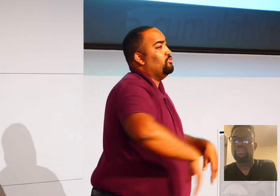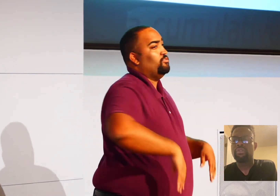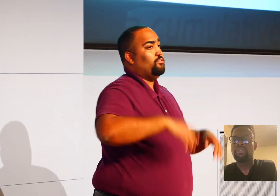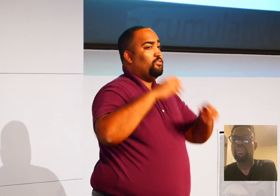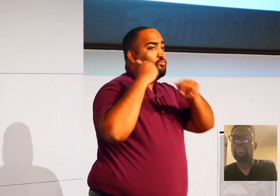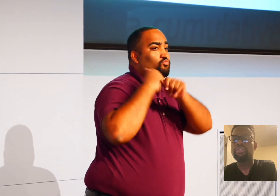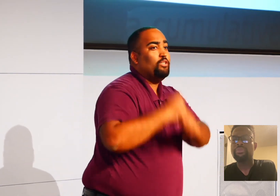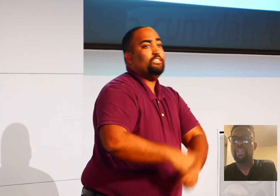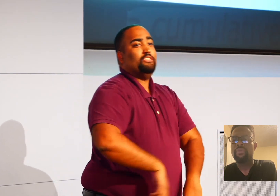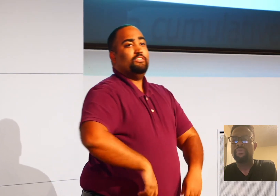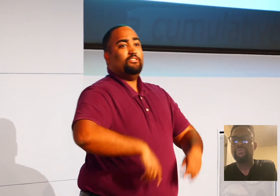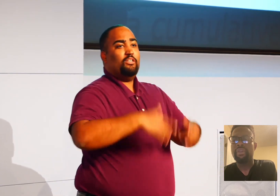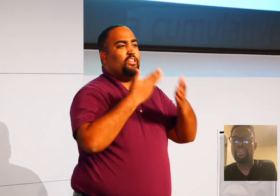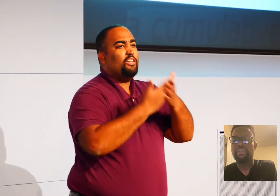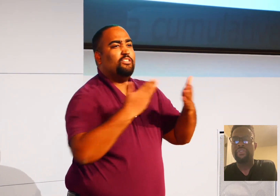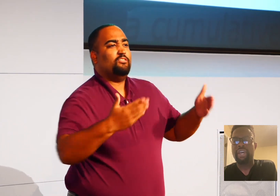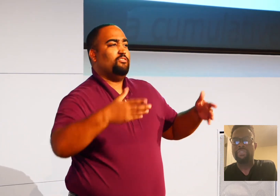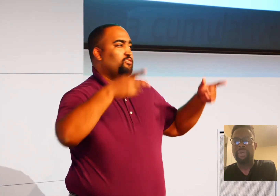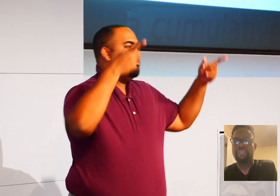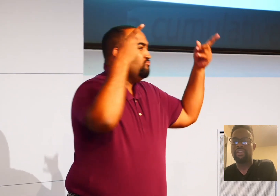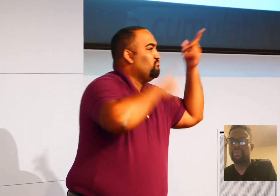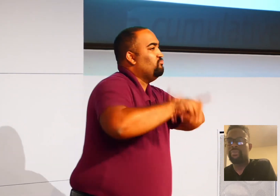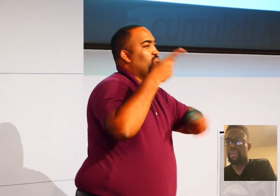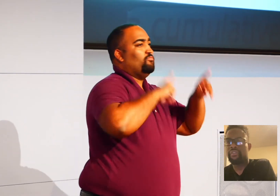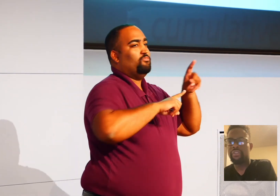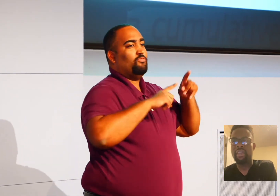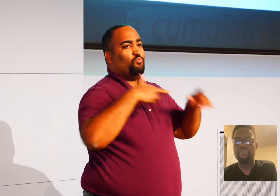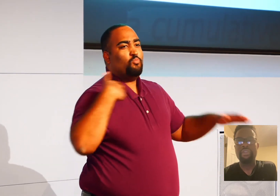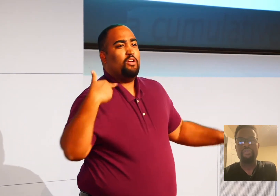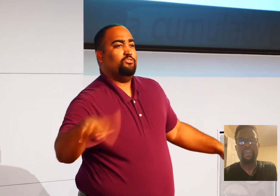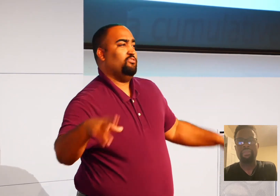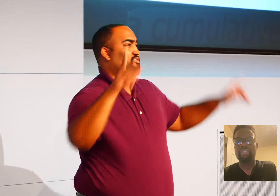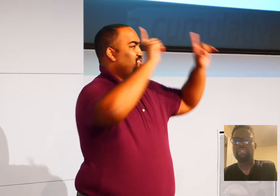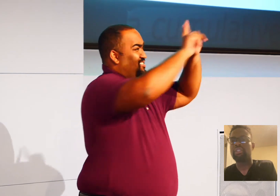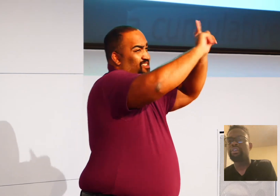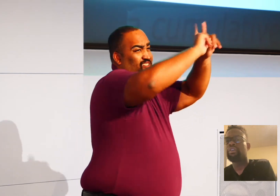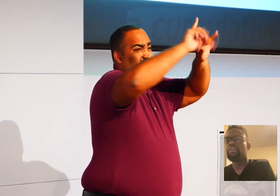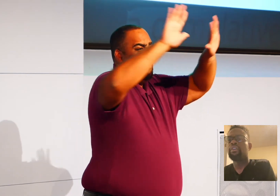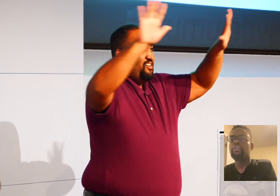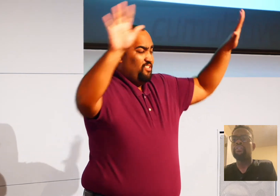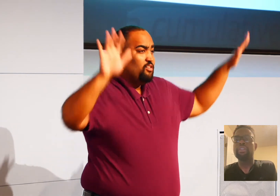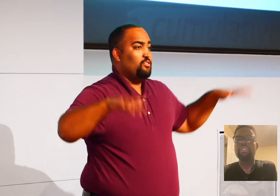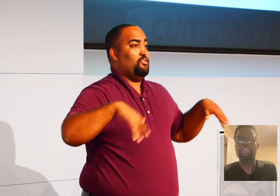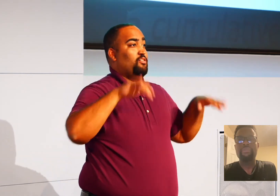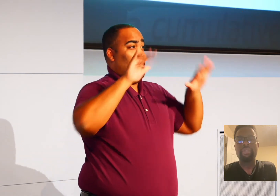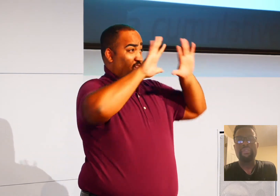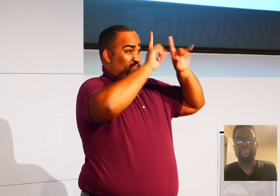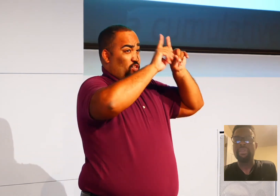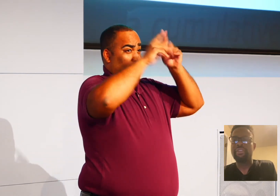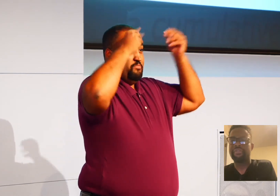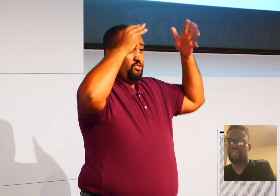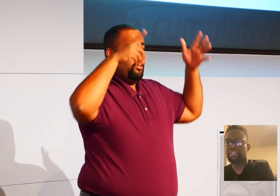Now, culture is made up of many different aspects. It can be made of language, family, religion, different beliefs, many different things.